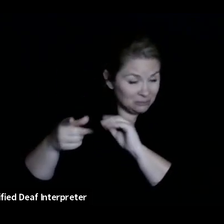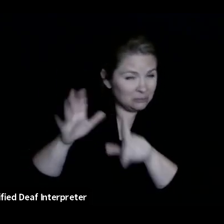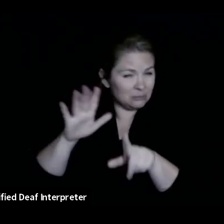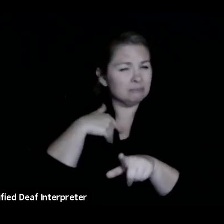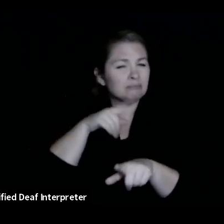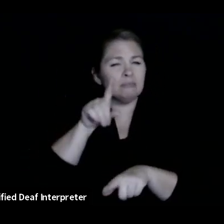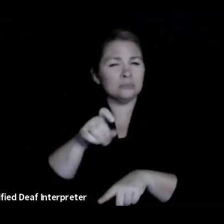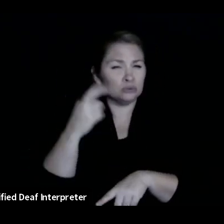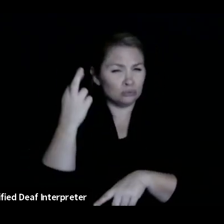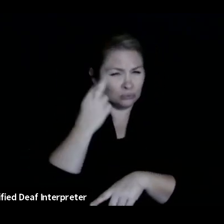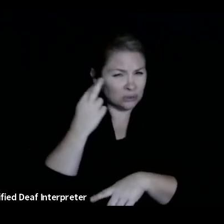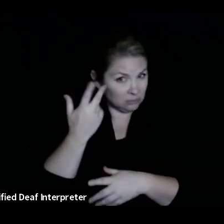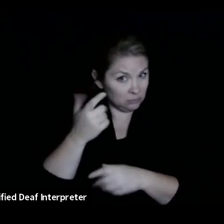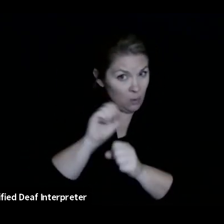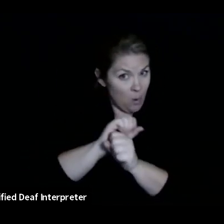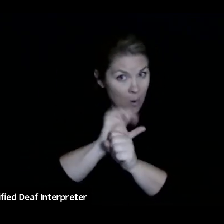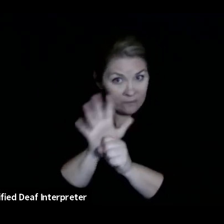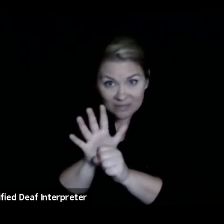now?